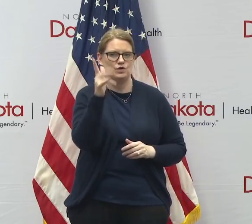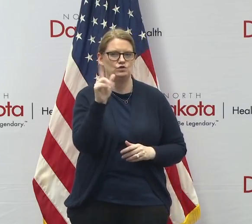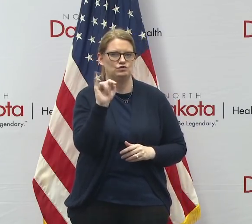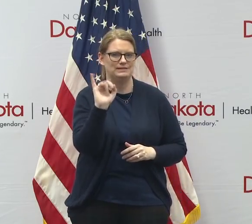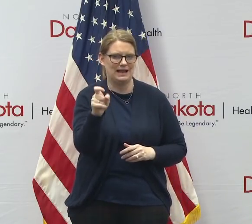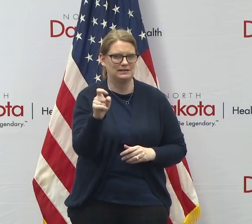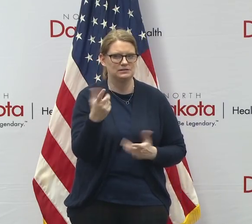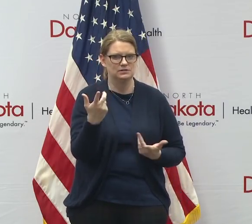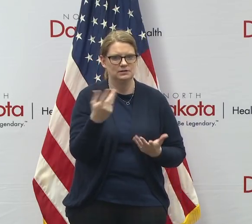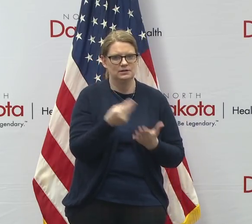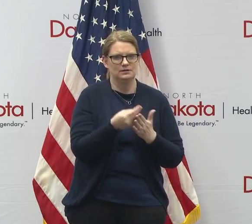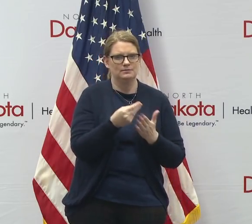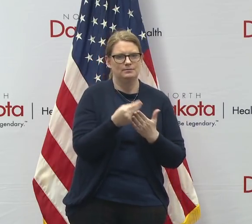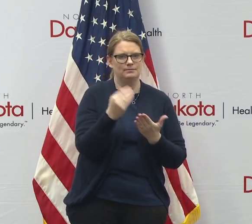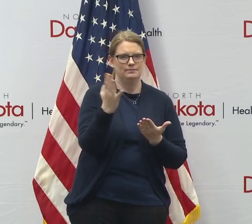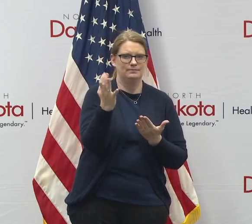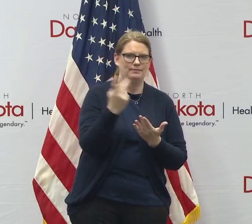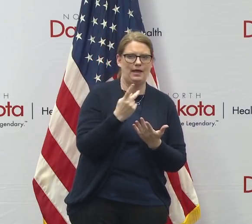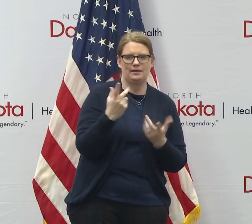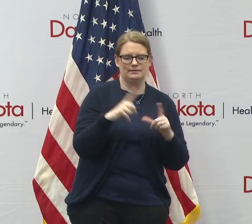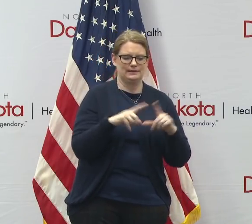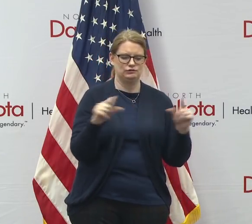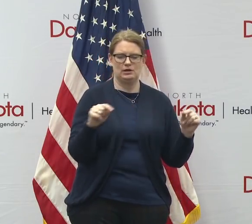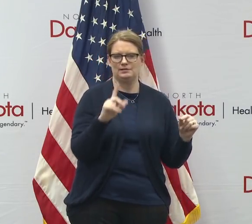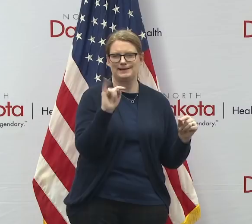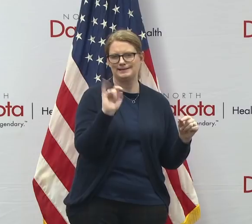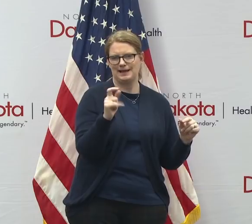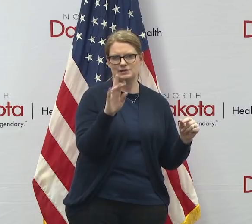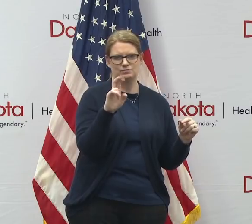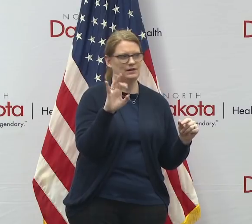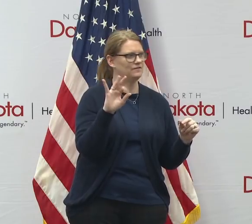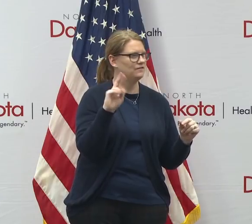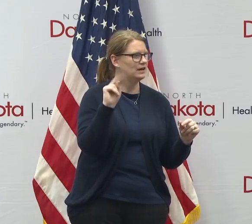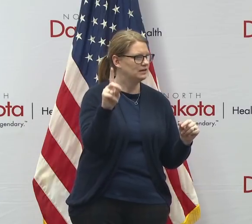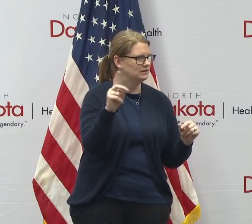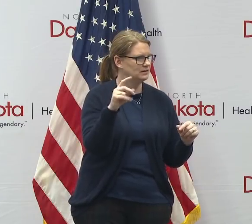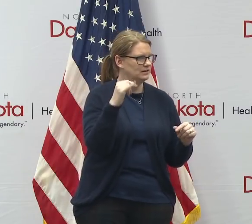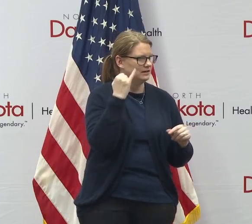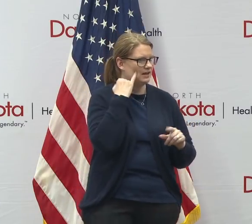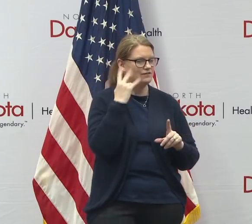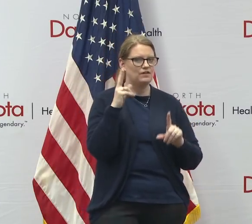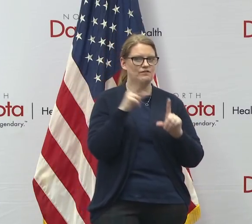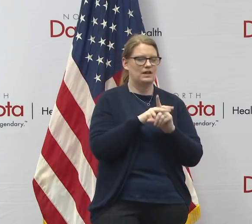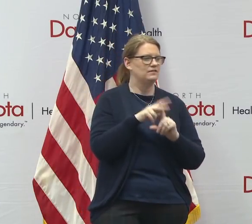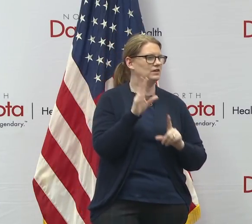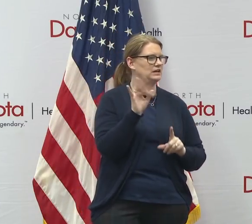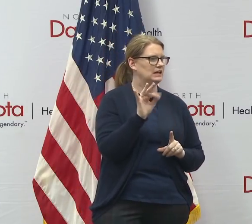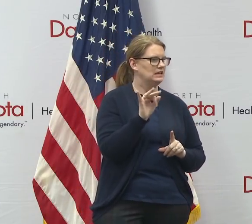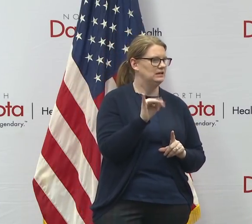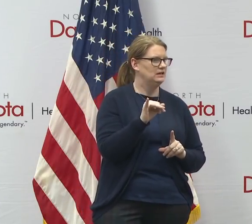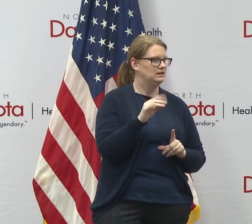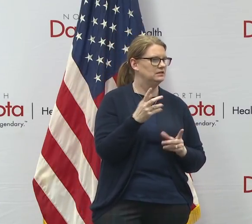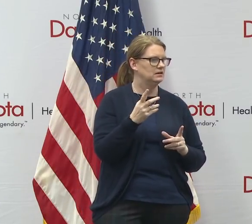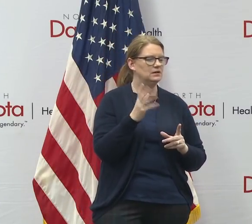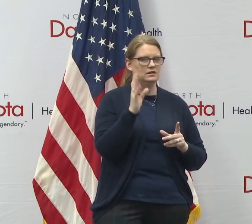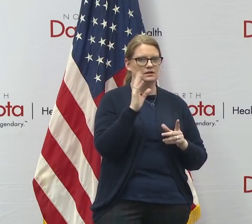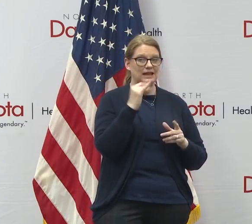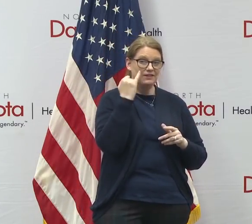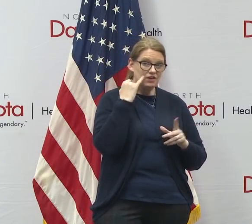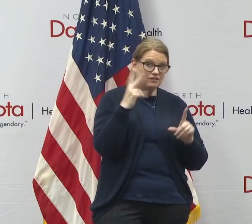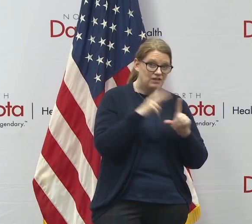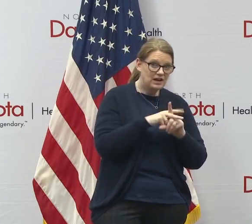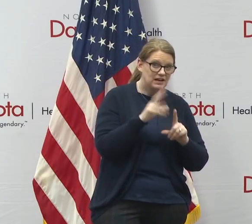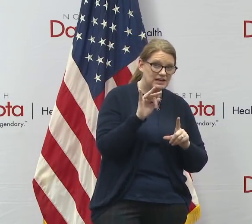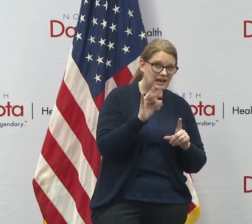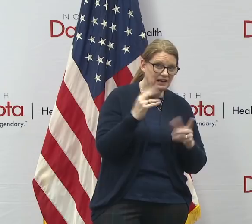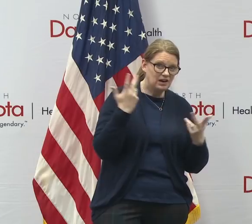you'd get a rebate, if you will. Maybe you get a check, then, like a tax refund. If you filed for 19 already, it'll be based on 19. Okay, if you've already